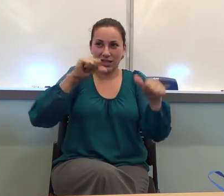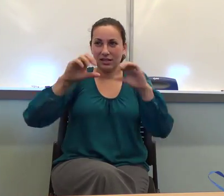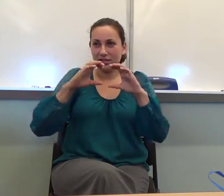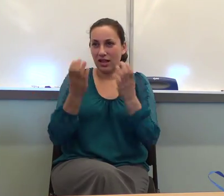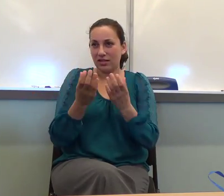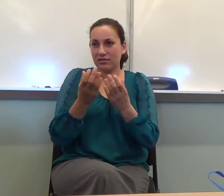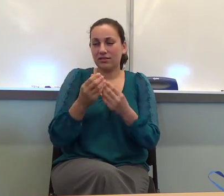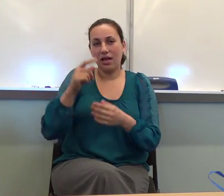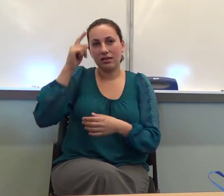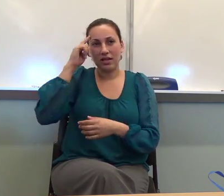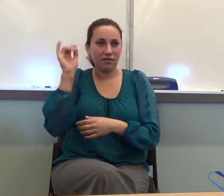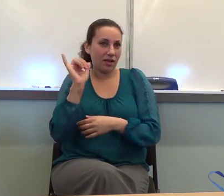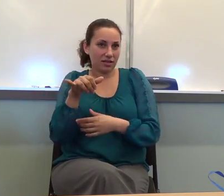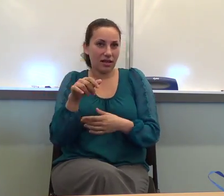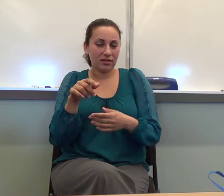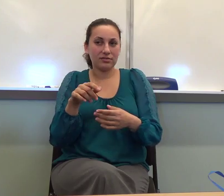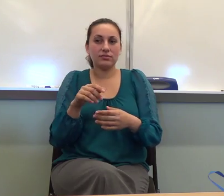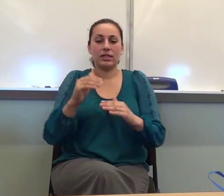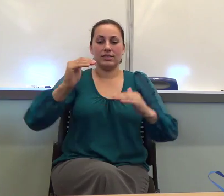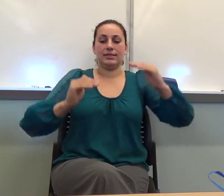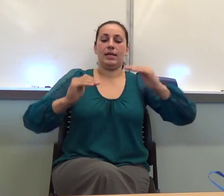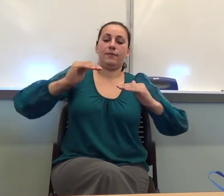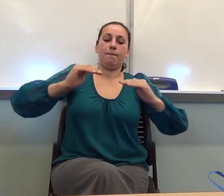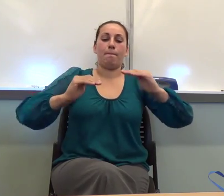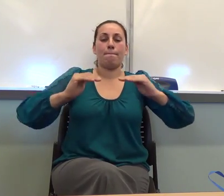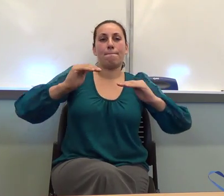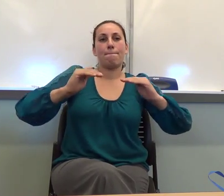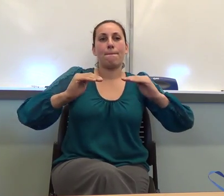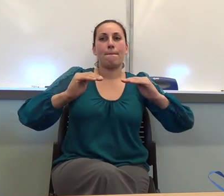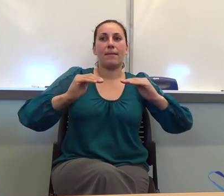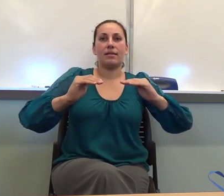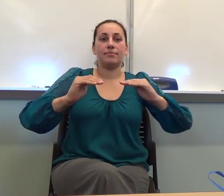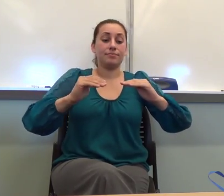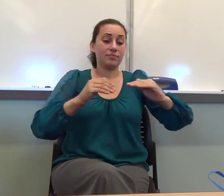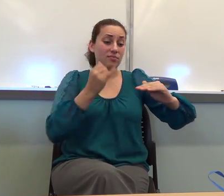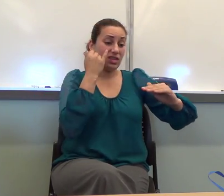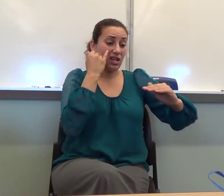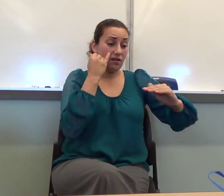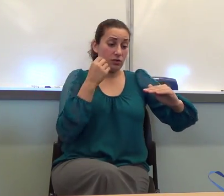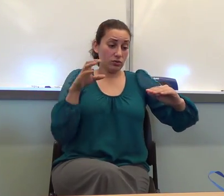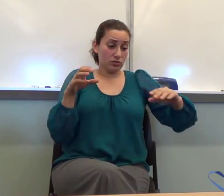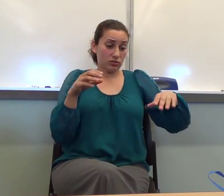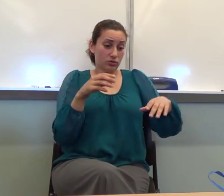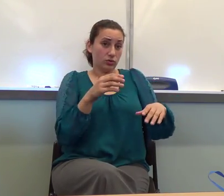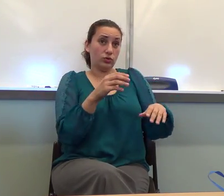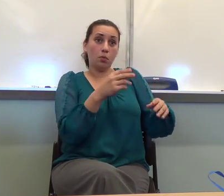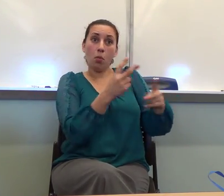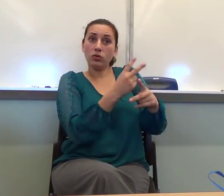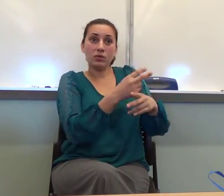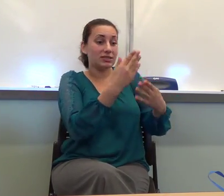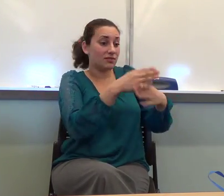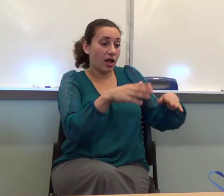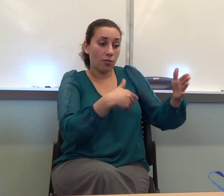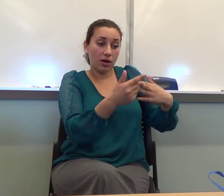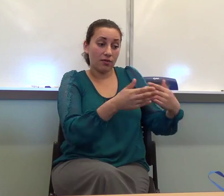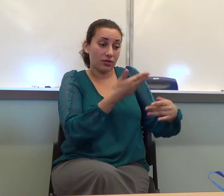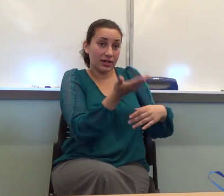Think of a pair of scales. You did something to one side, you better do the same thing to the other side or it's going to go out of balance, wouldn't you